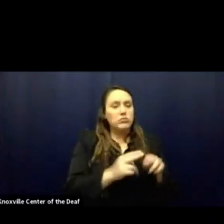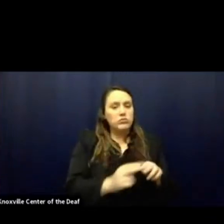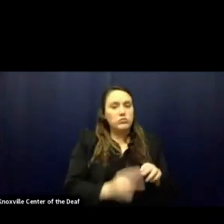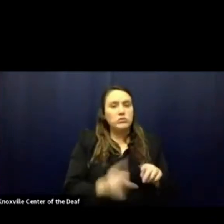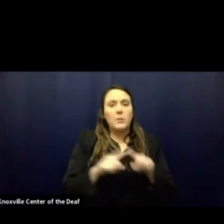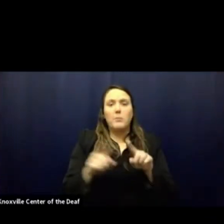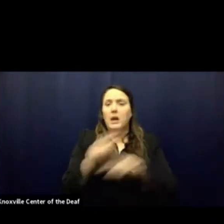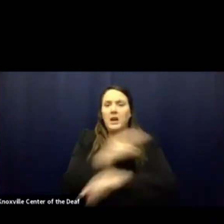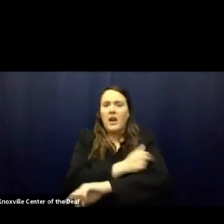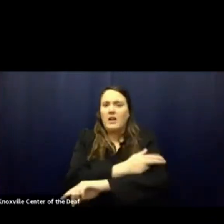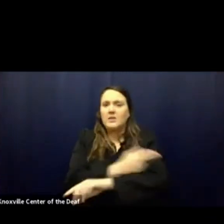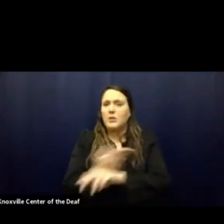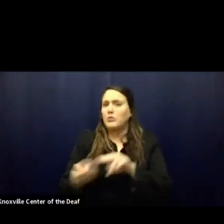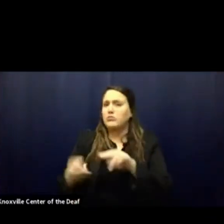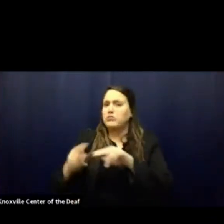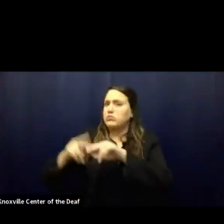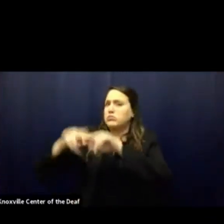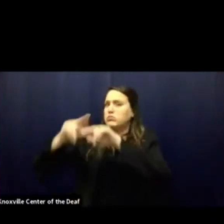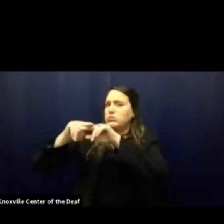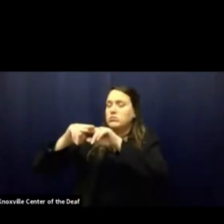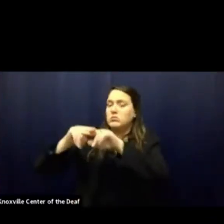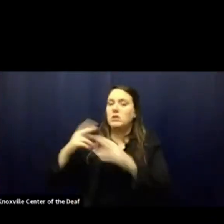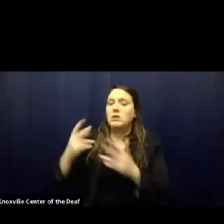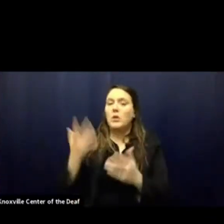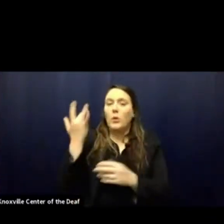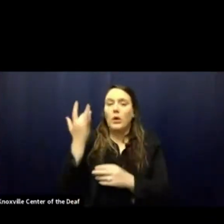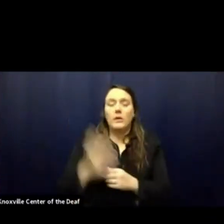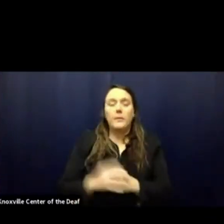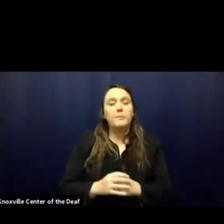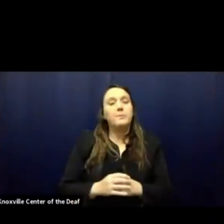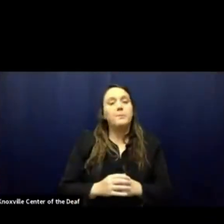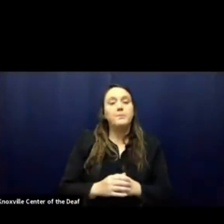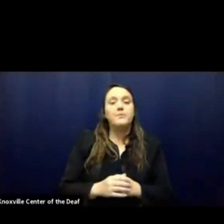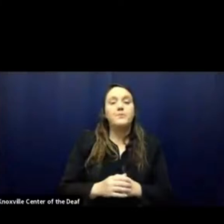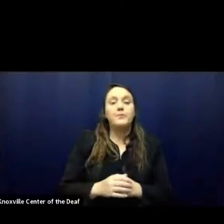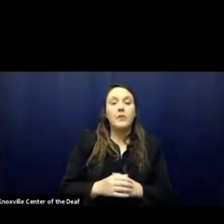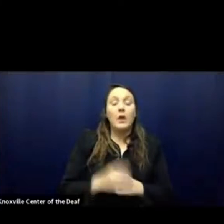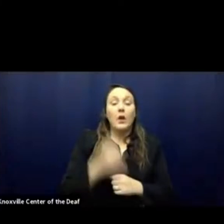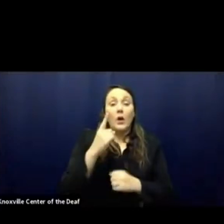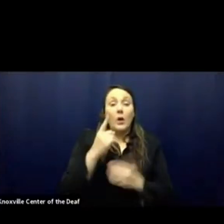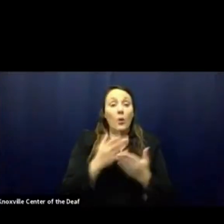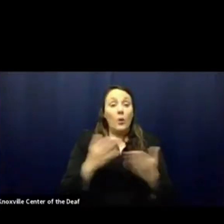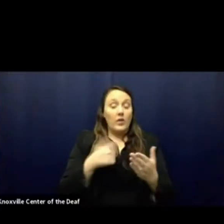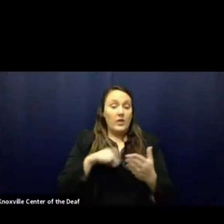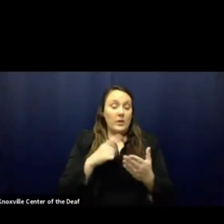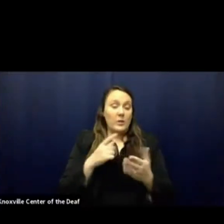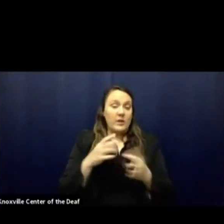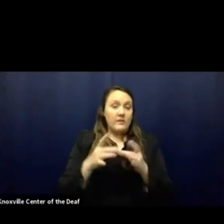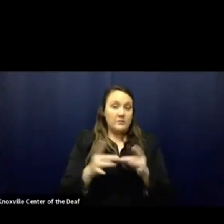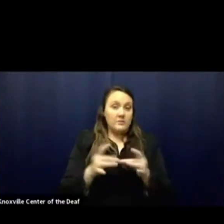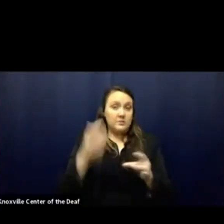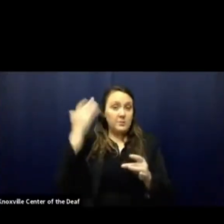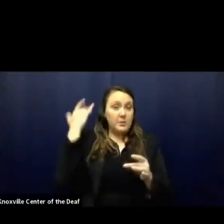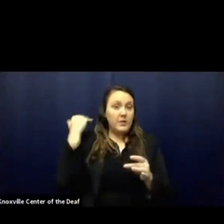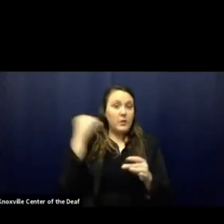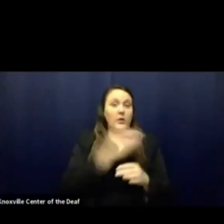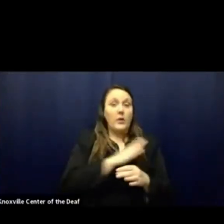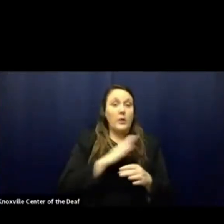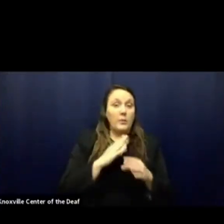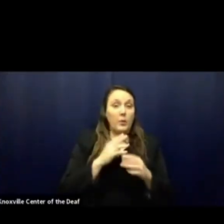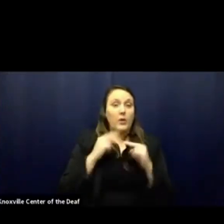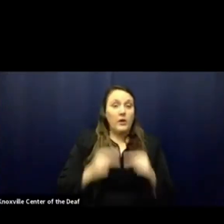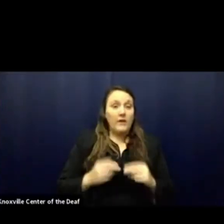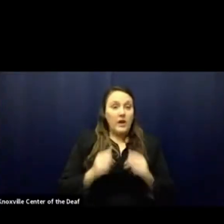there any explanation for that? Right. So one of the things that we've talked about at the Board of Health with Dr.